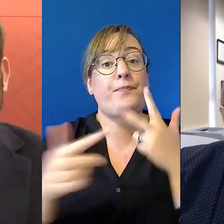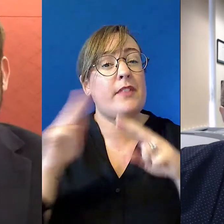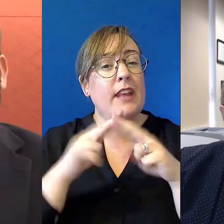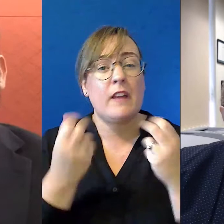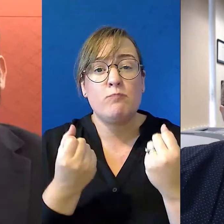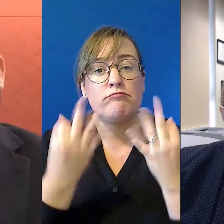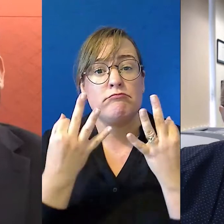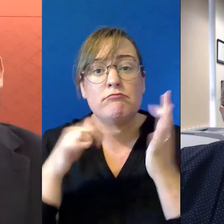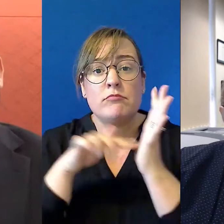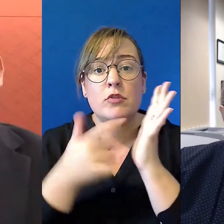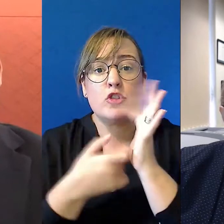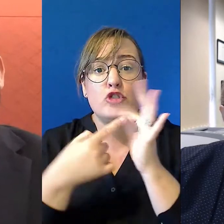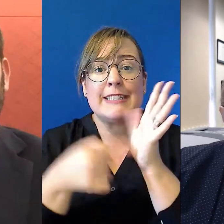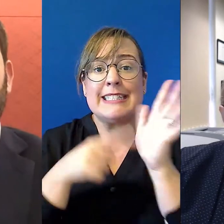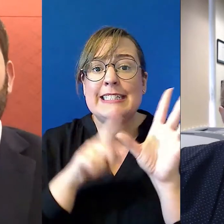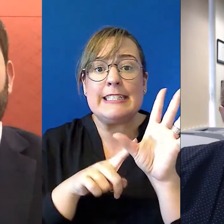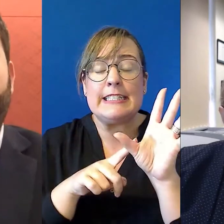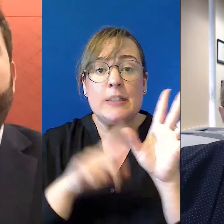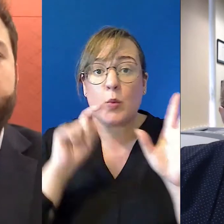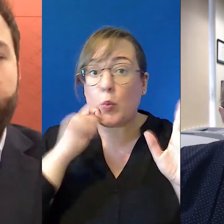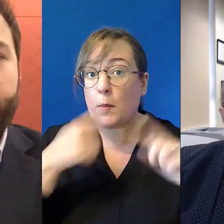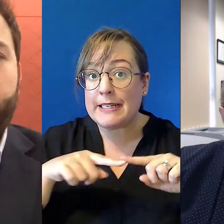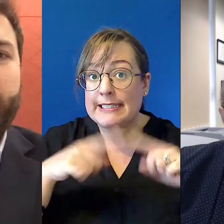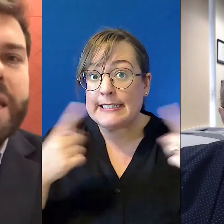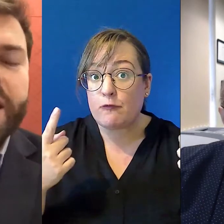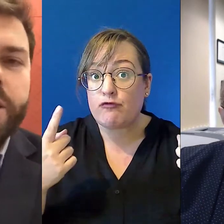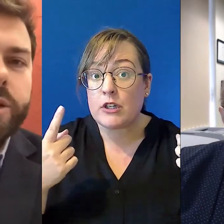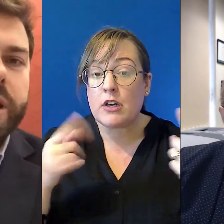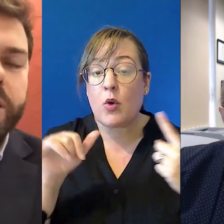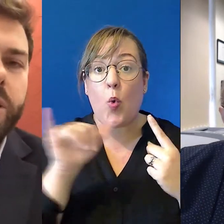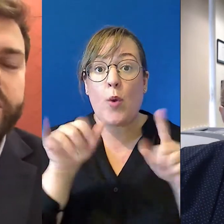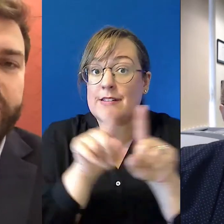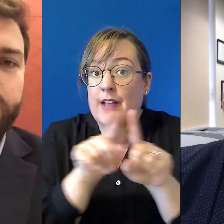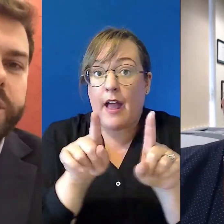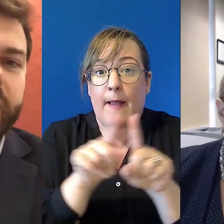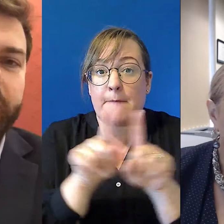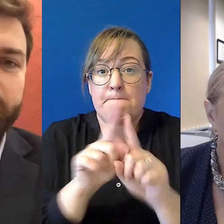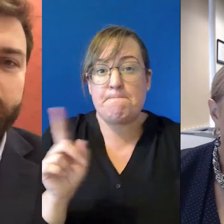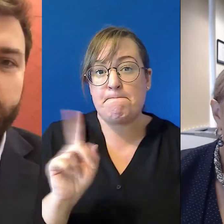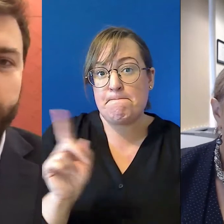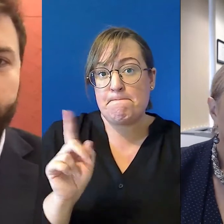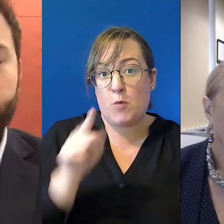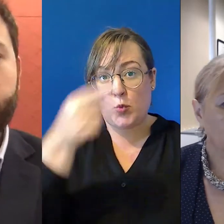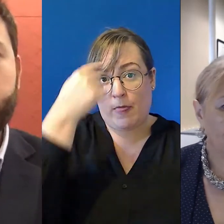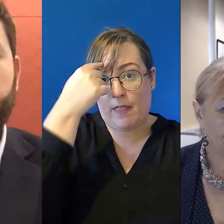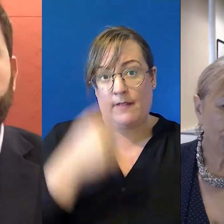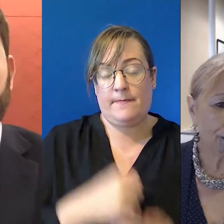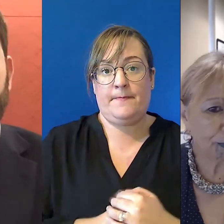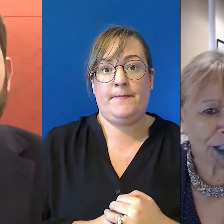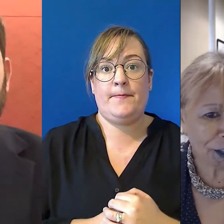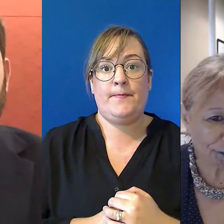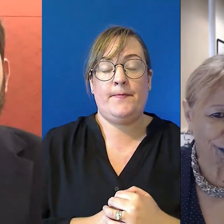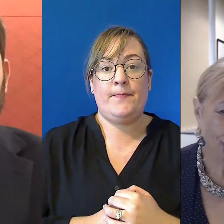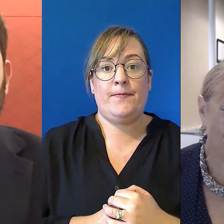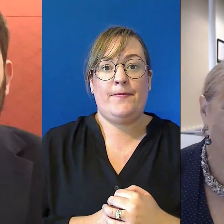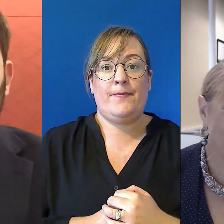there, how different would partnerships be in the New Zealand context, would you say? Well, arguably not